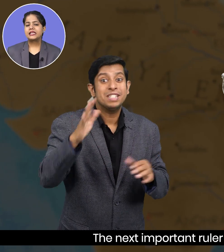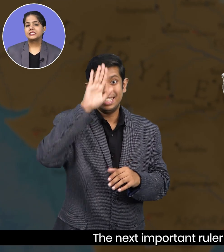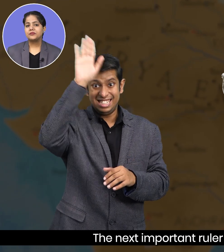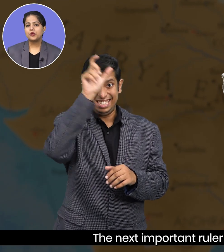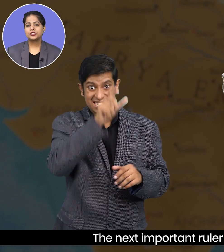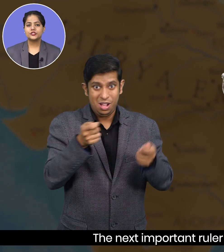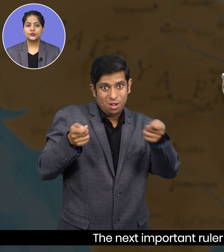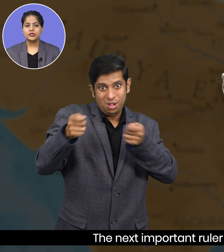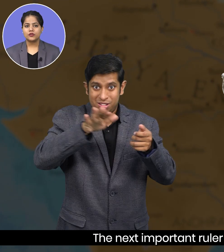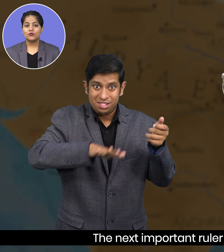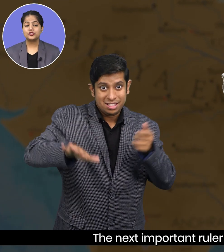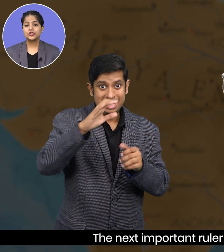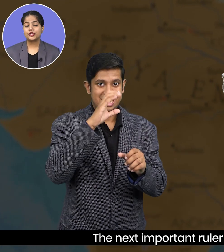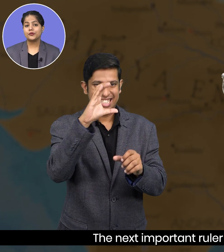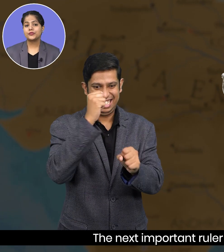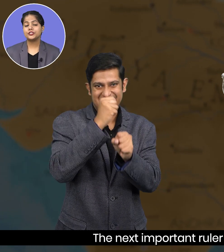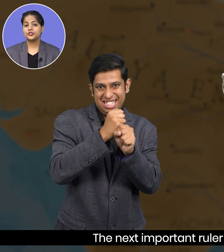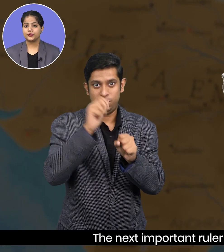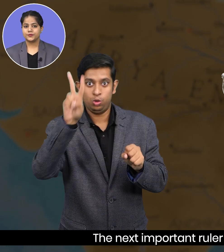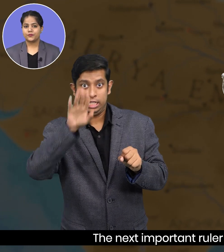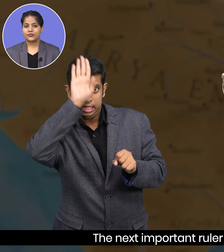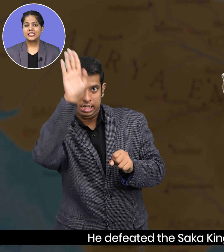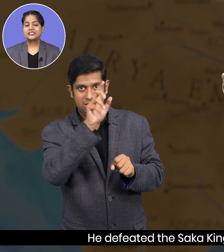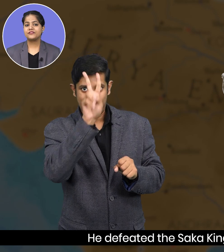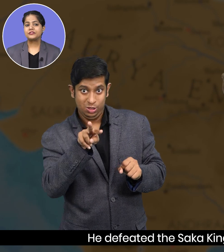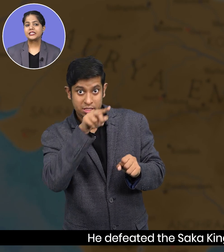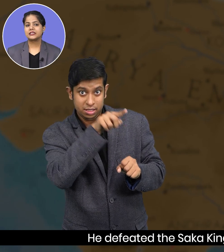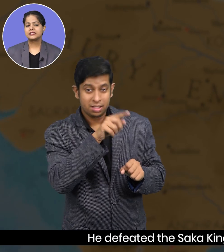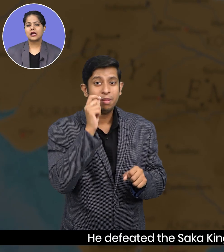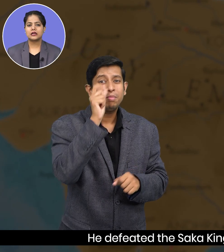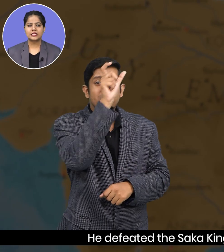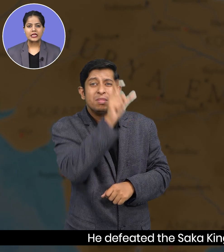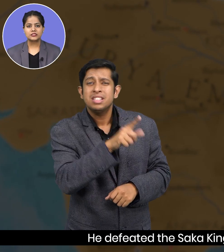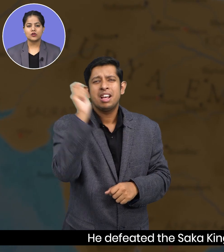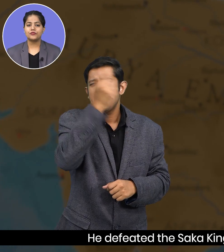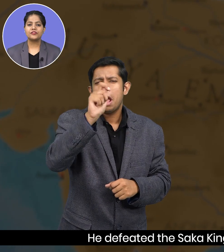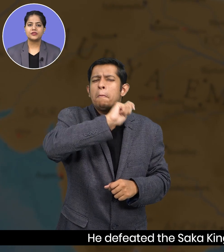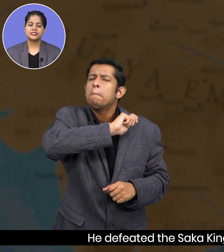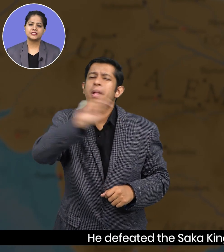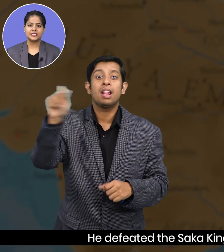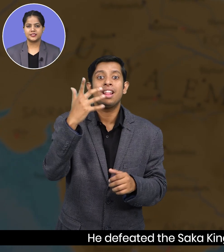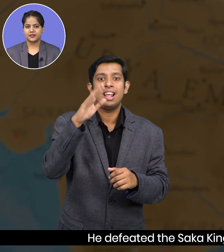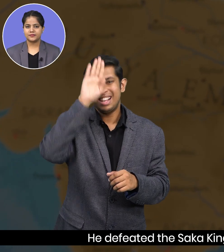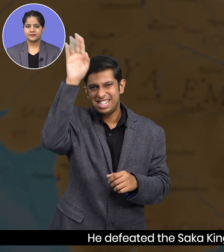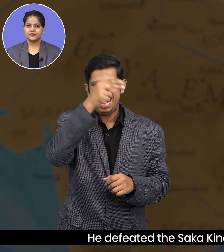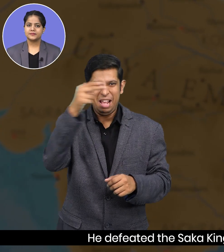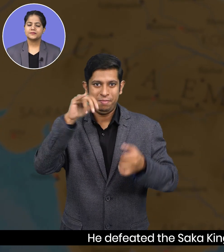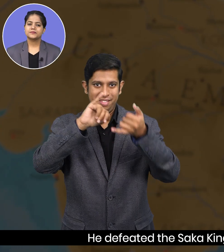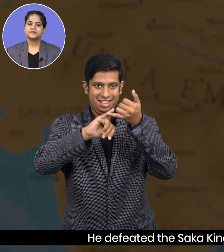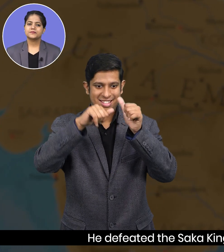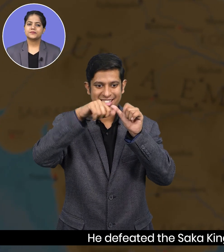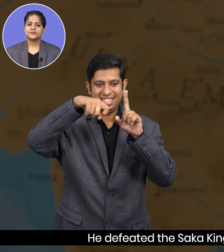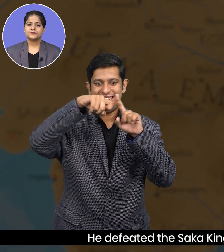The next important ruler was Chandragupta II. He defeated the Saka kings of the Western India.